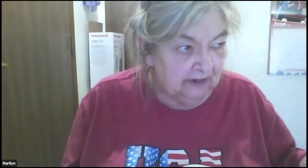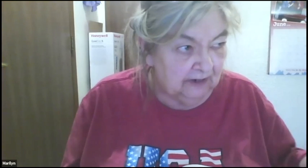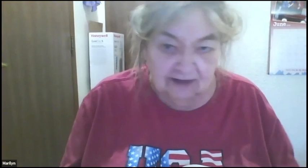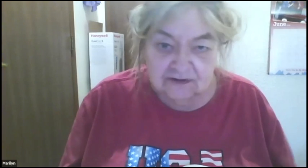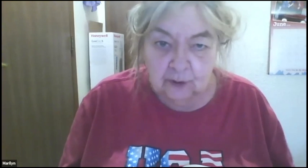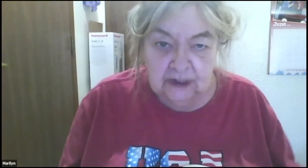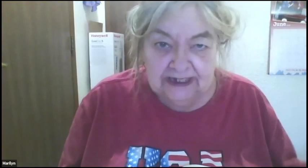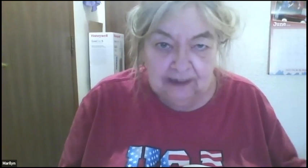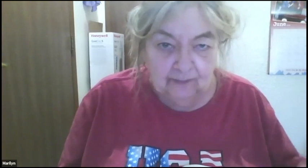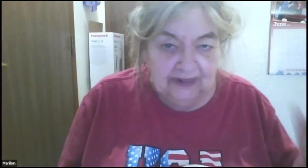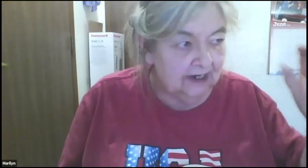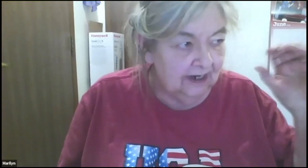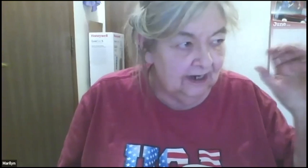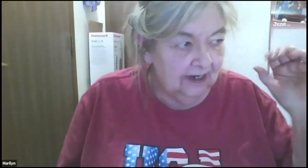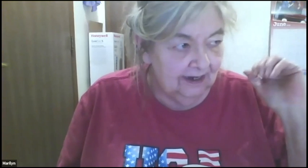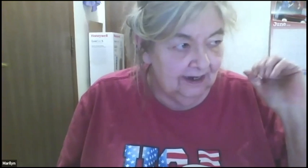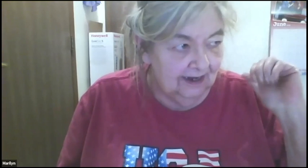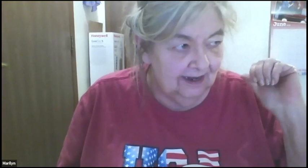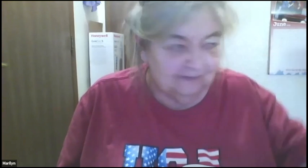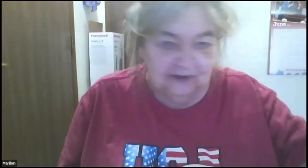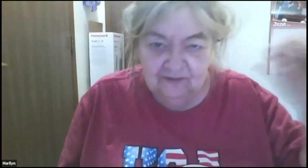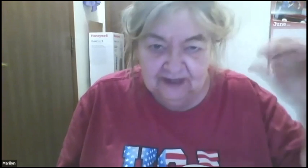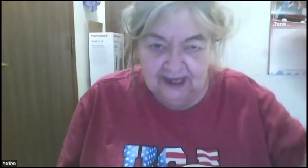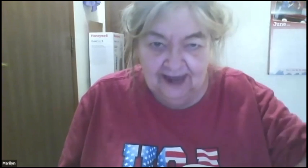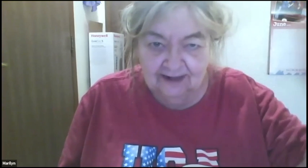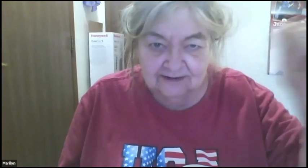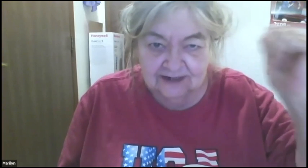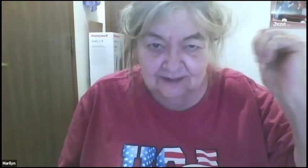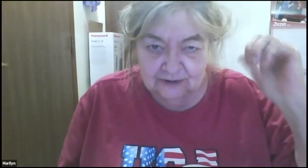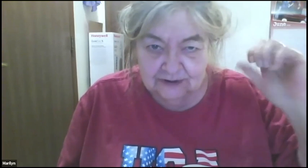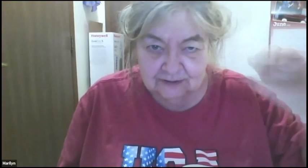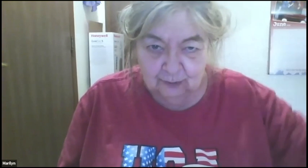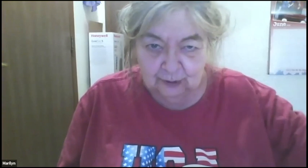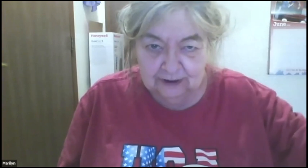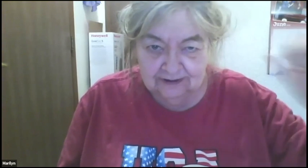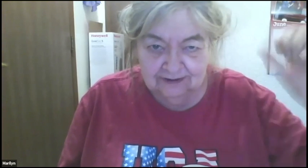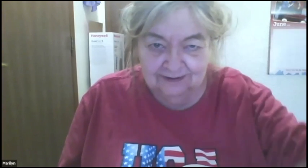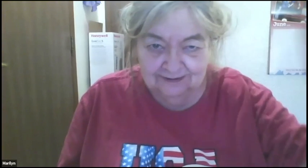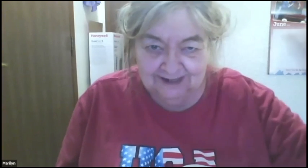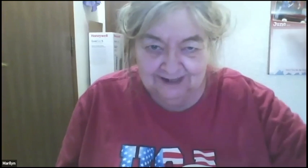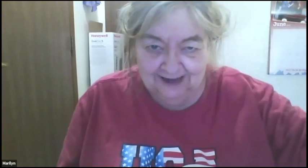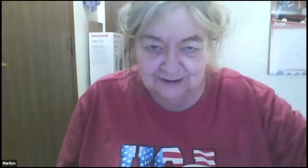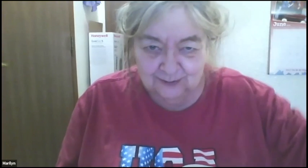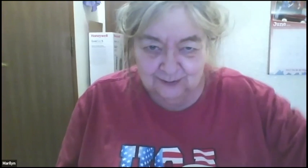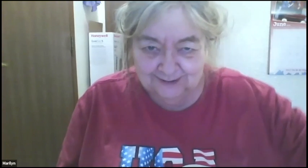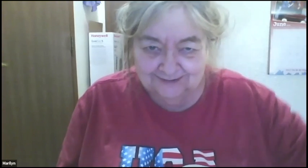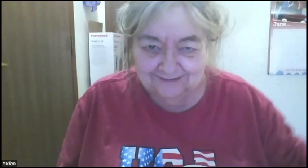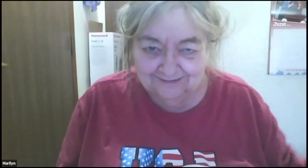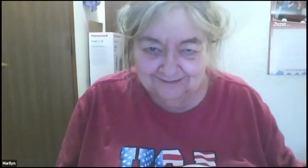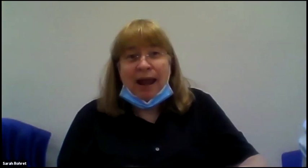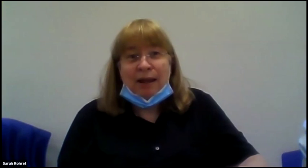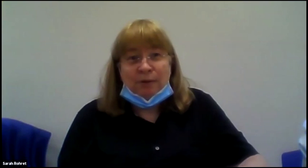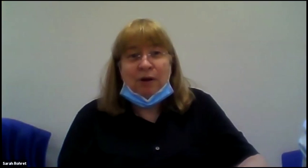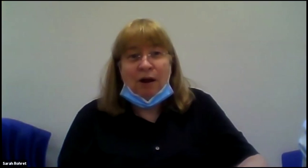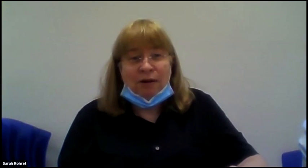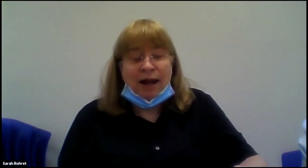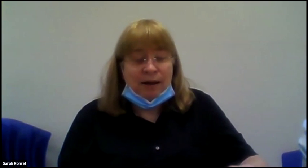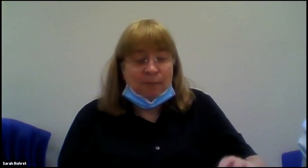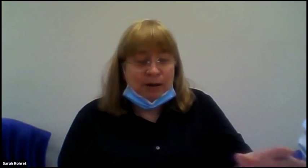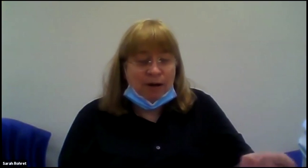cows for a little bit and feed the cats. I would squirt it and the cats would. Yeah, the cats would all line up at